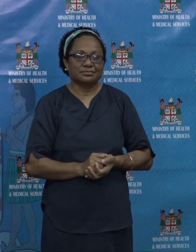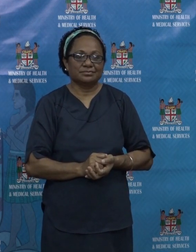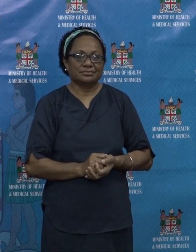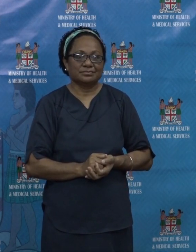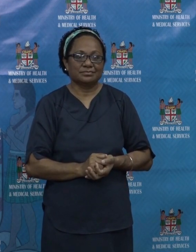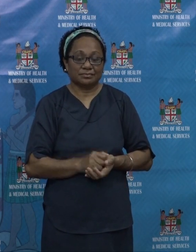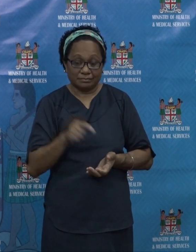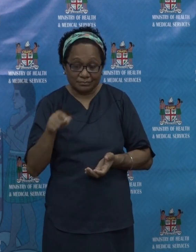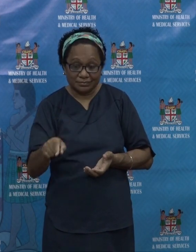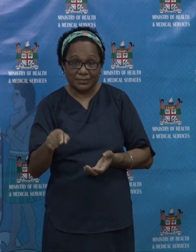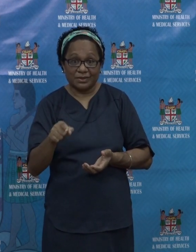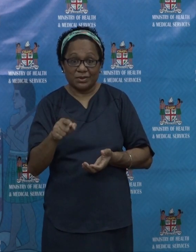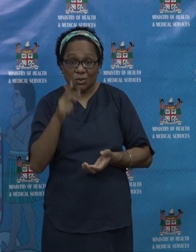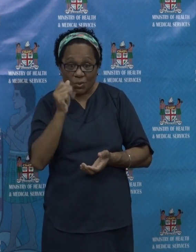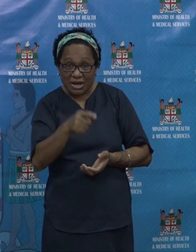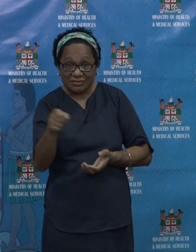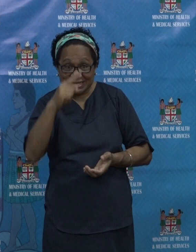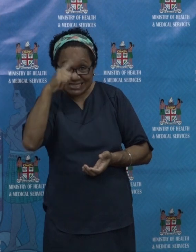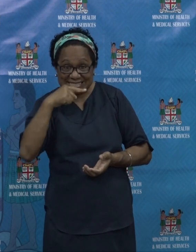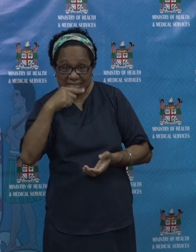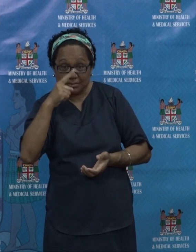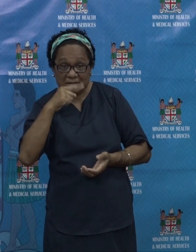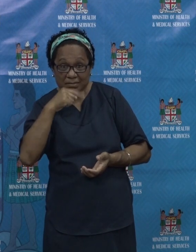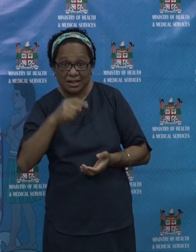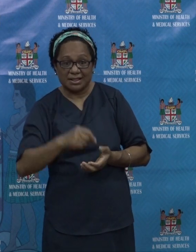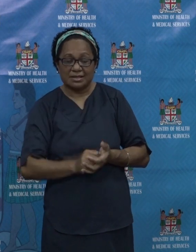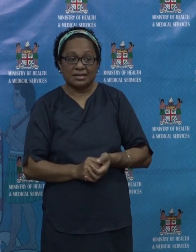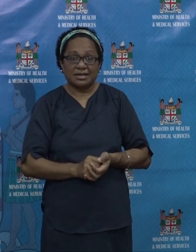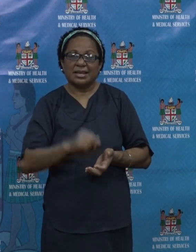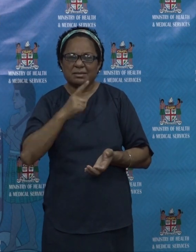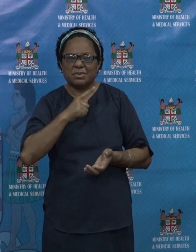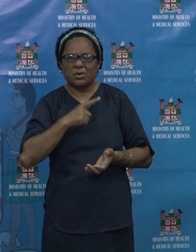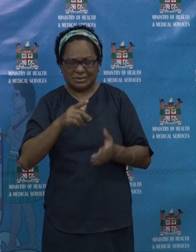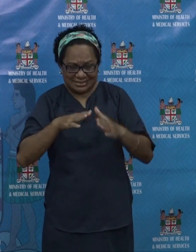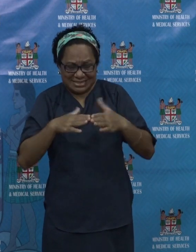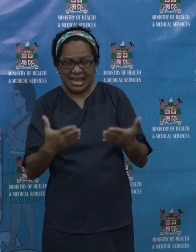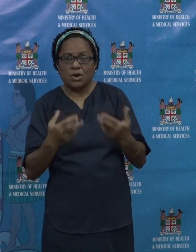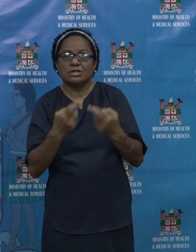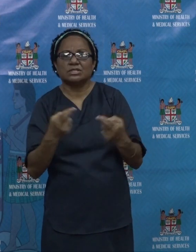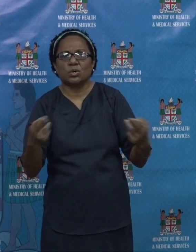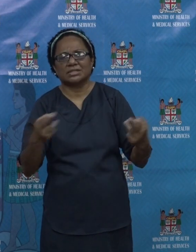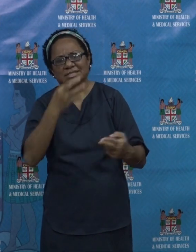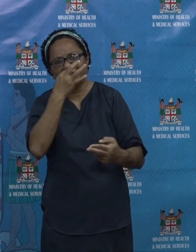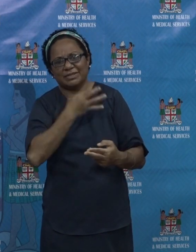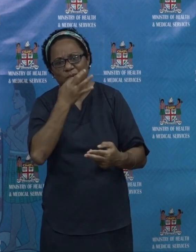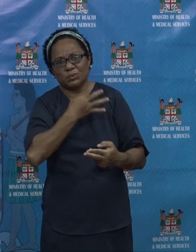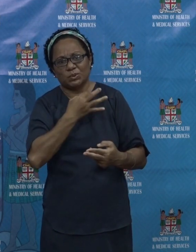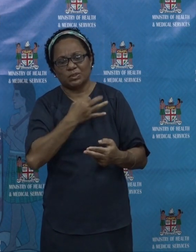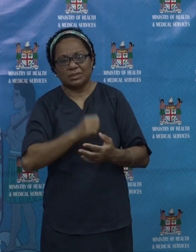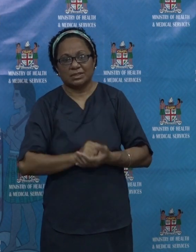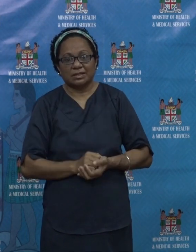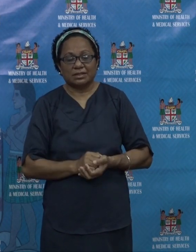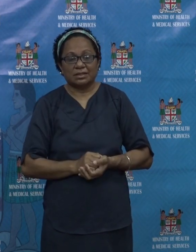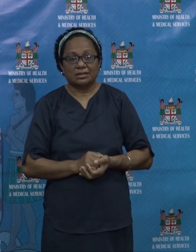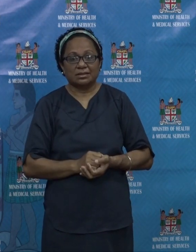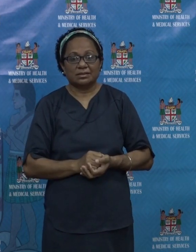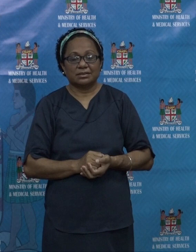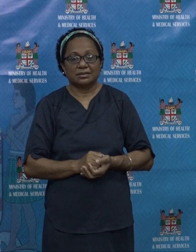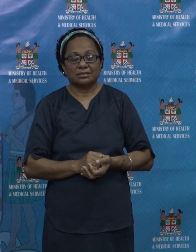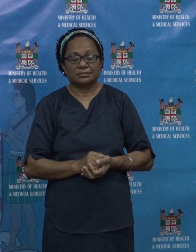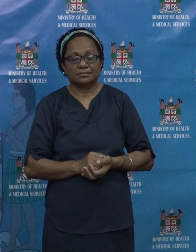Delivering health services in an environment of constrained resources will often mean providing